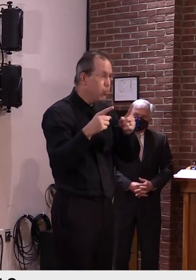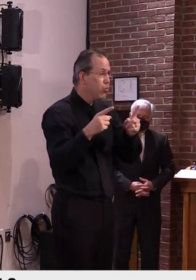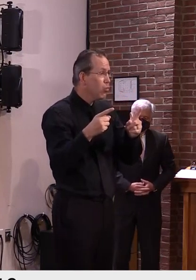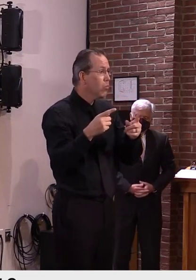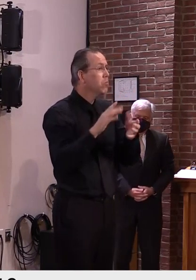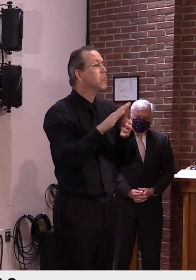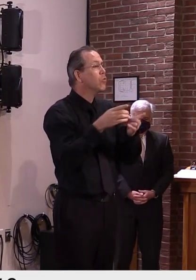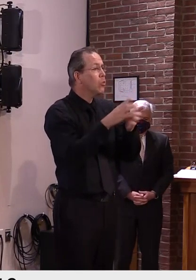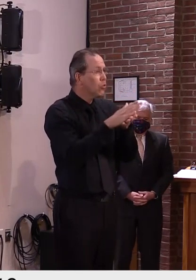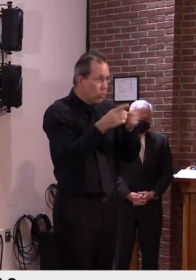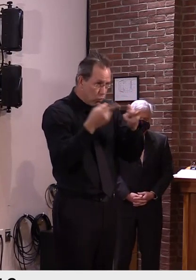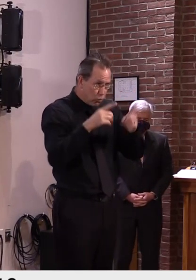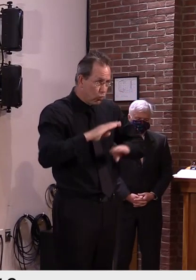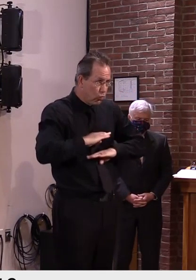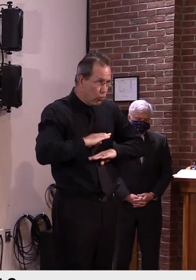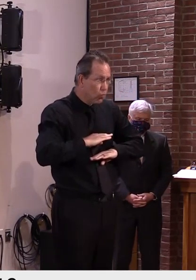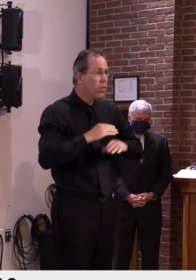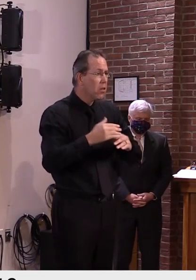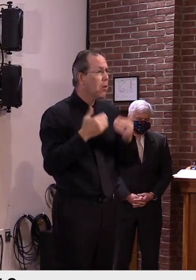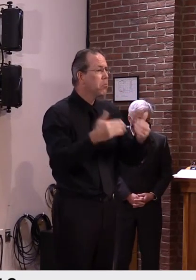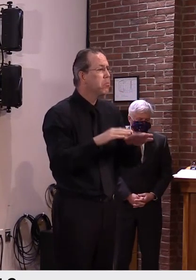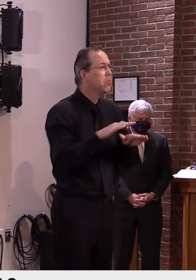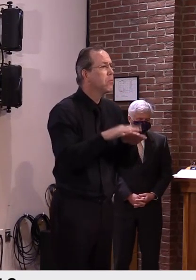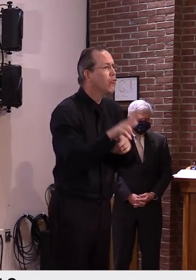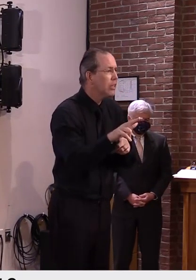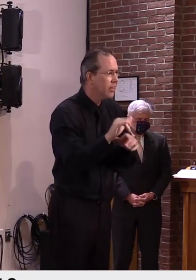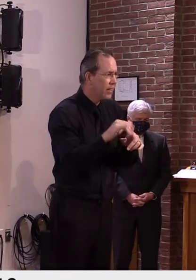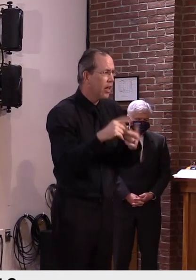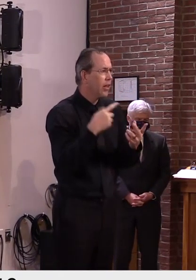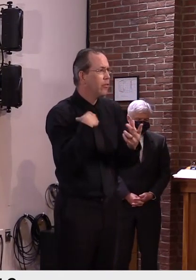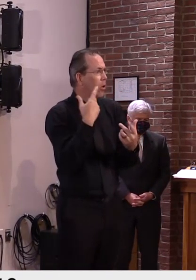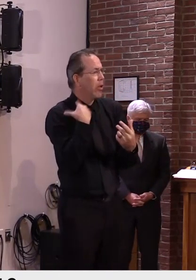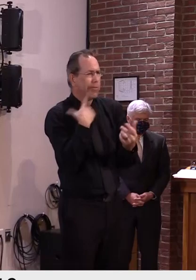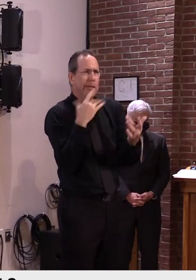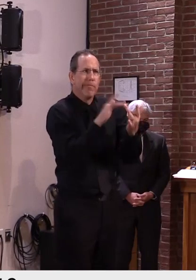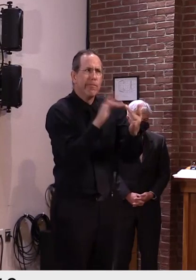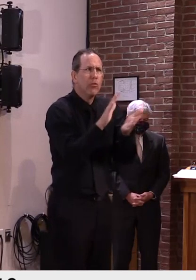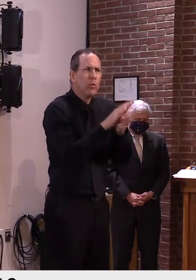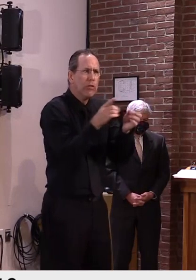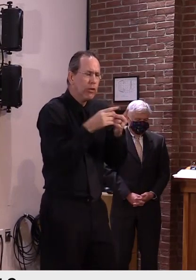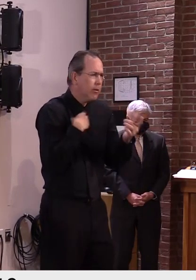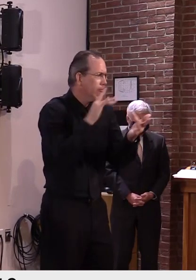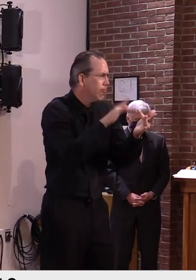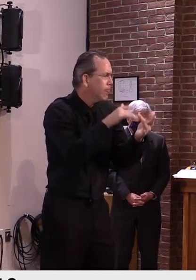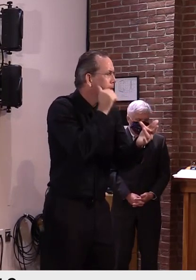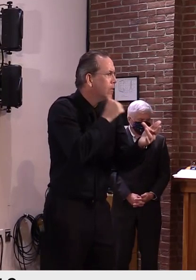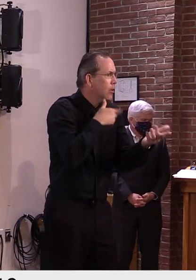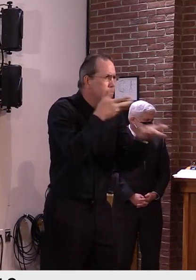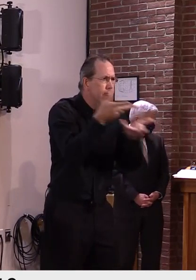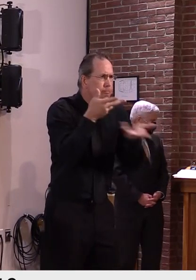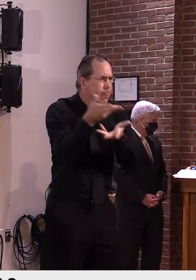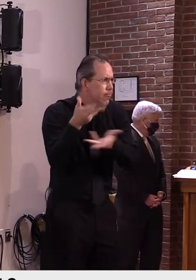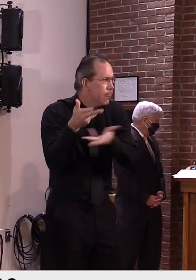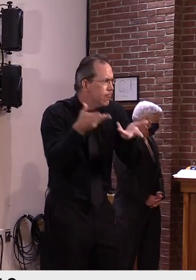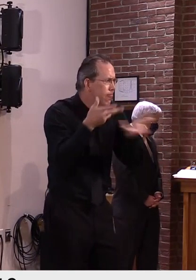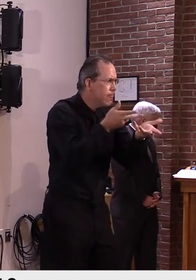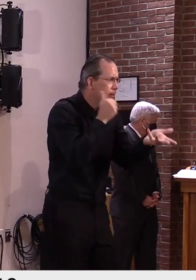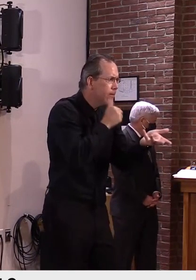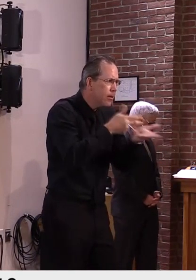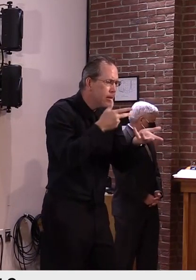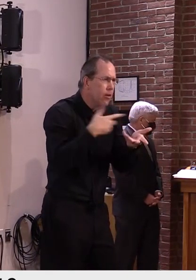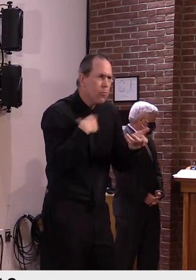school districts. We're very pleased to the extent that people have been able to implement this fairly complex and stringent guidance. So as you